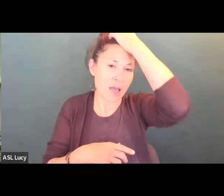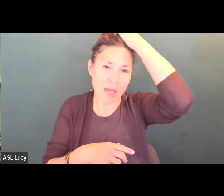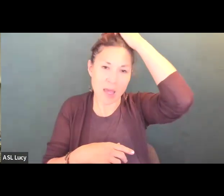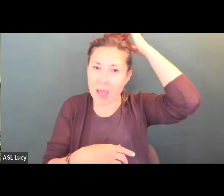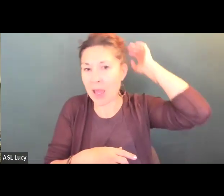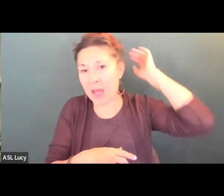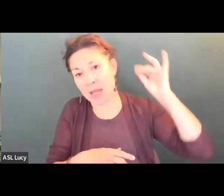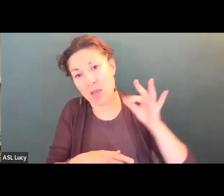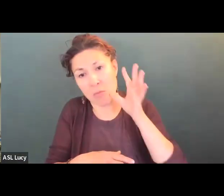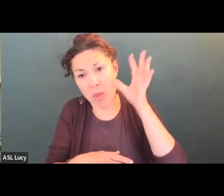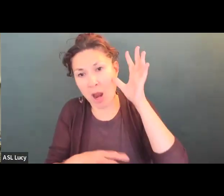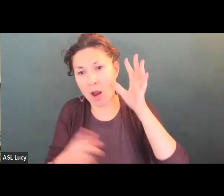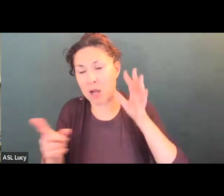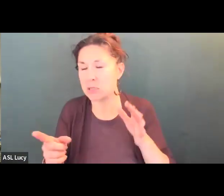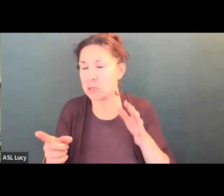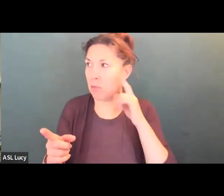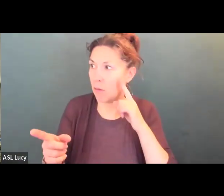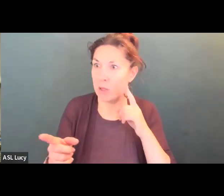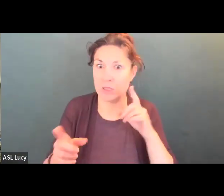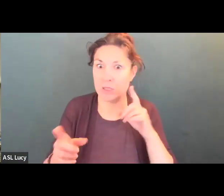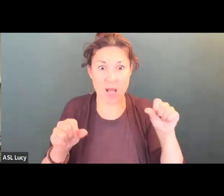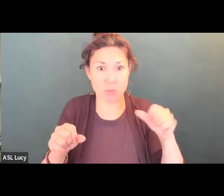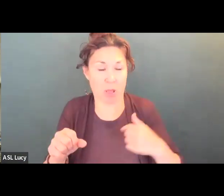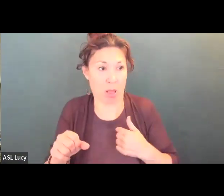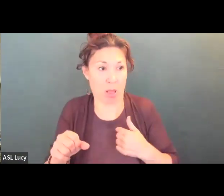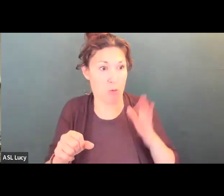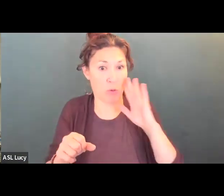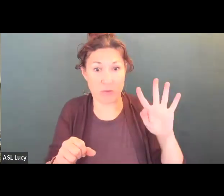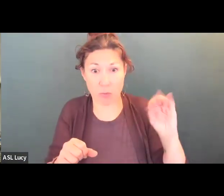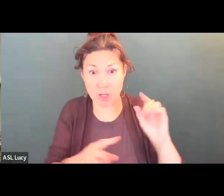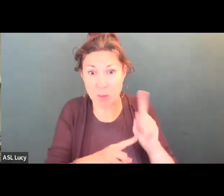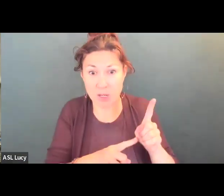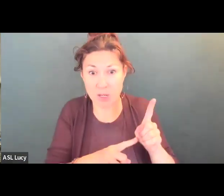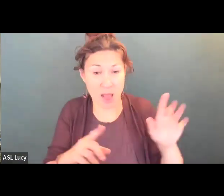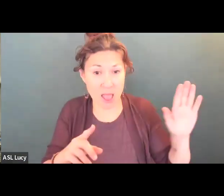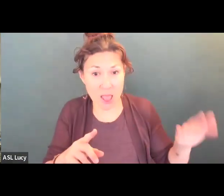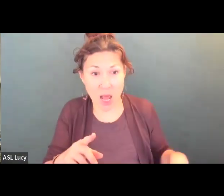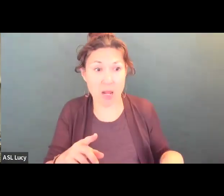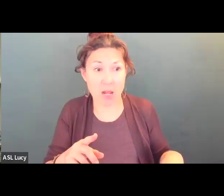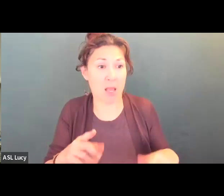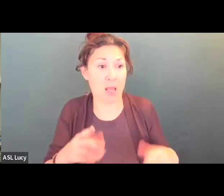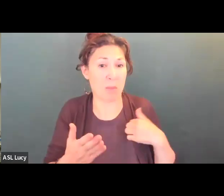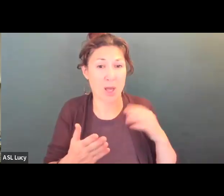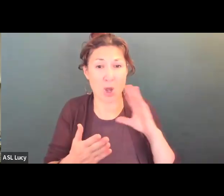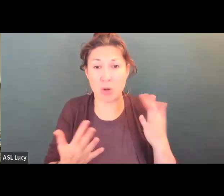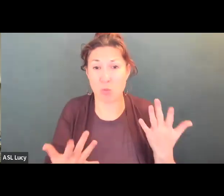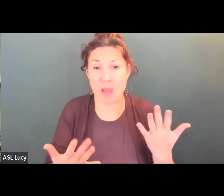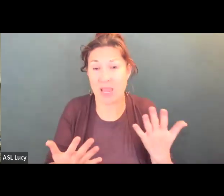school because of these issues, I might have waited or I might have not, but like, it would have been better than just like, I'm